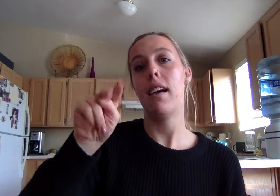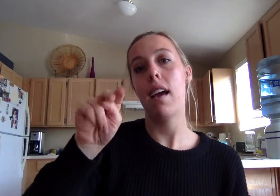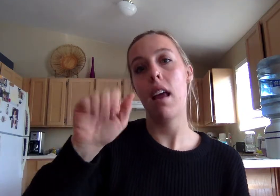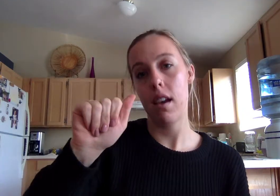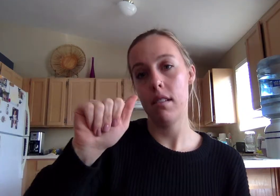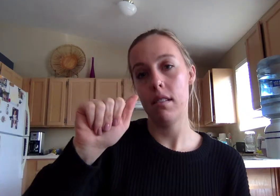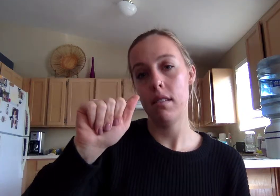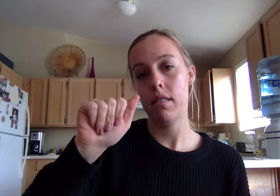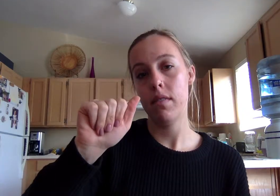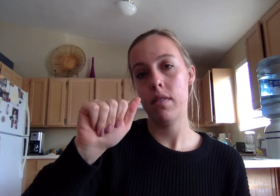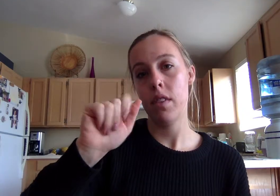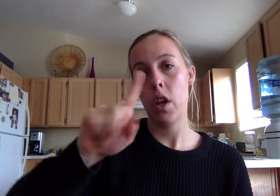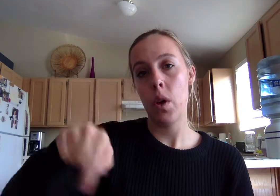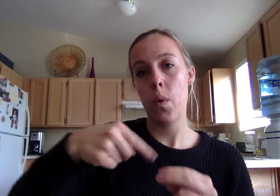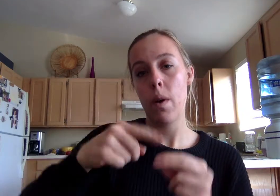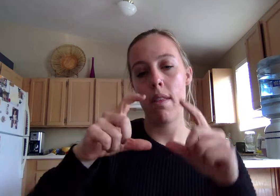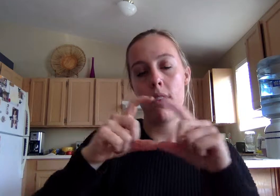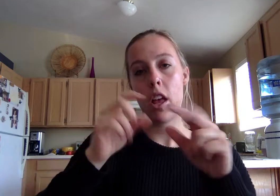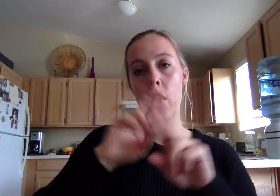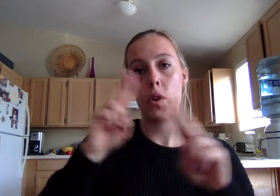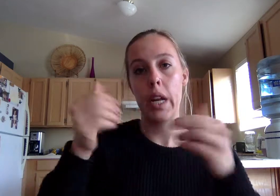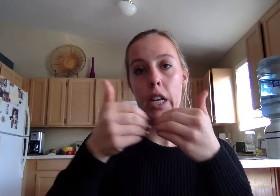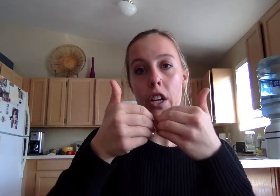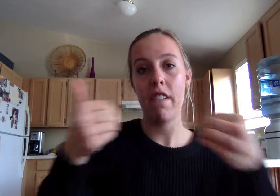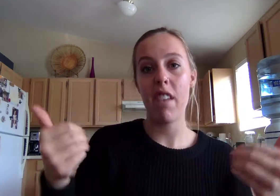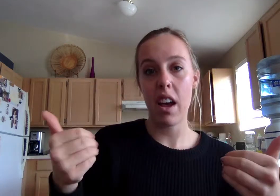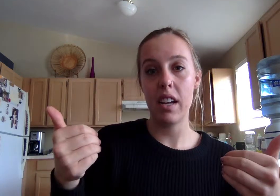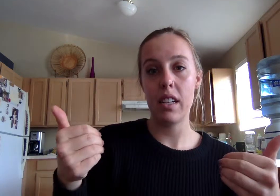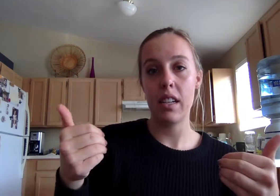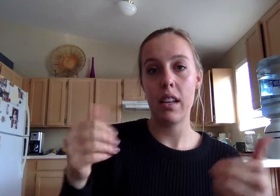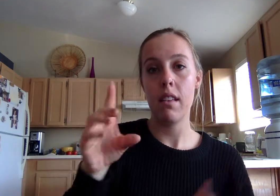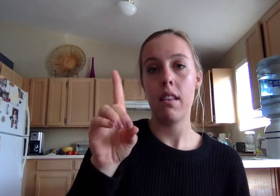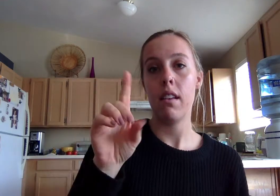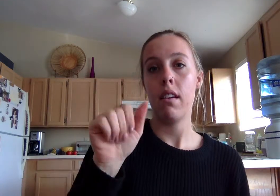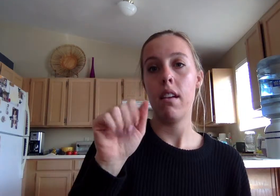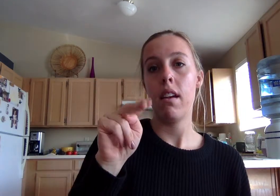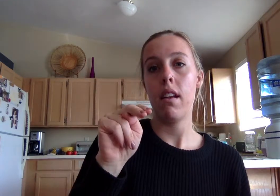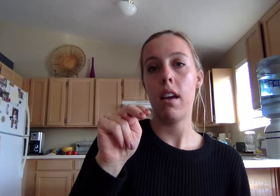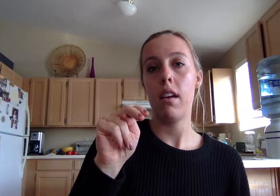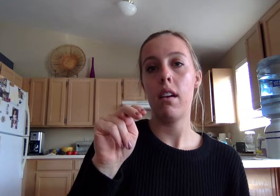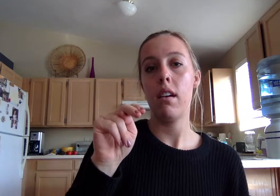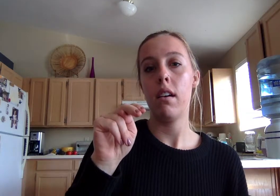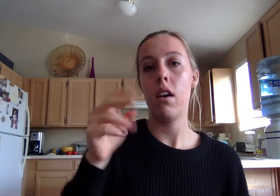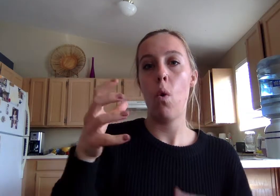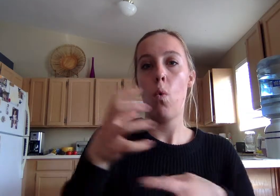When a cell is ready to divide, DNA condenses into structures known as chromosomes.